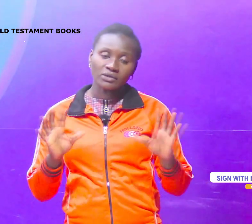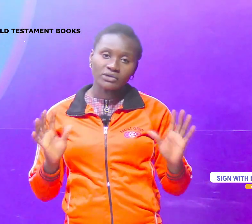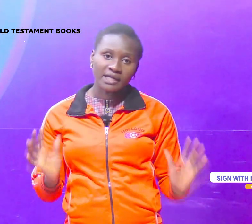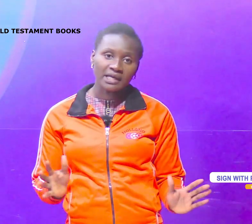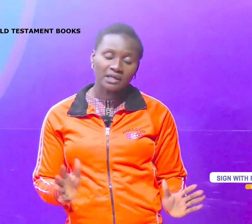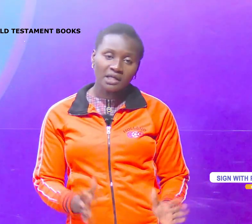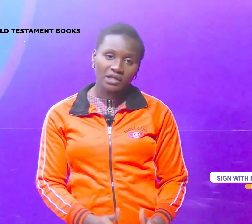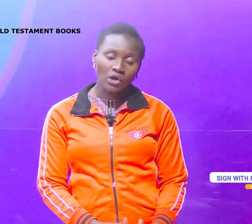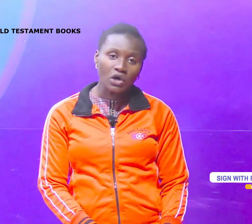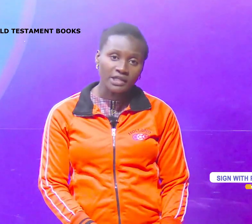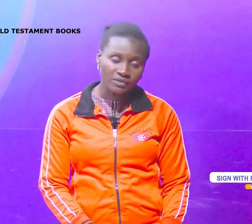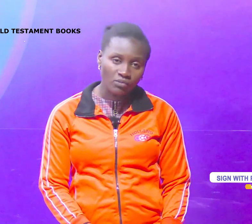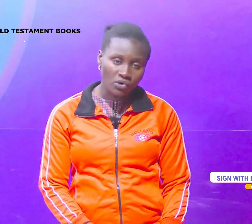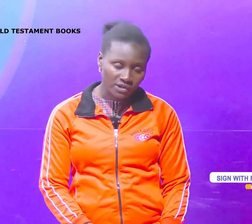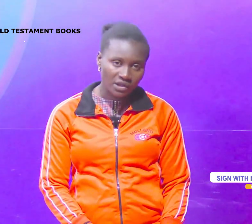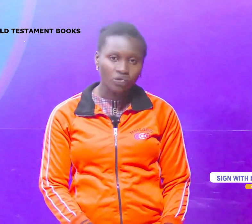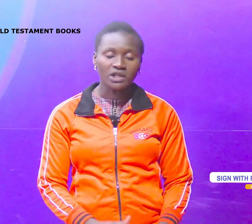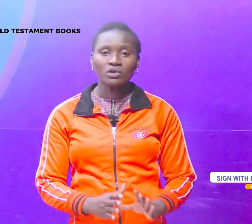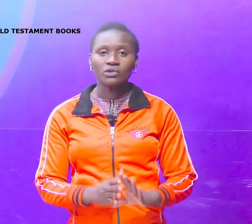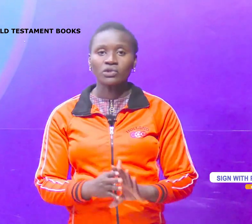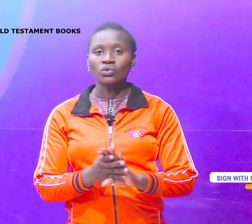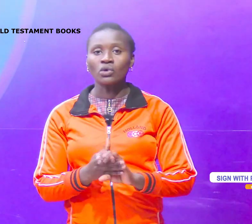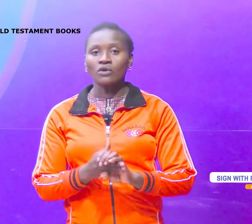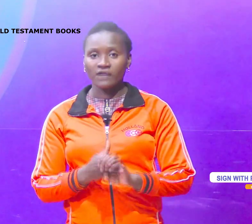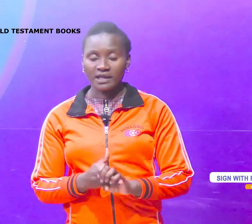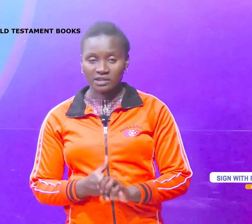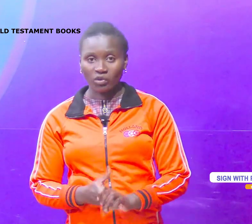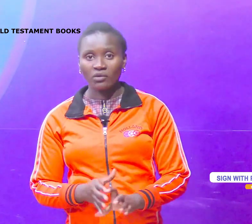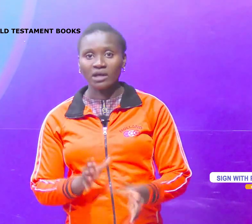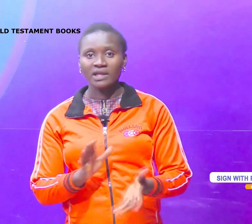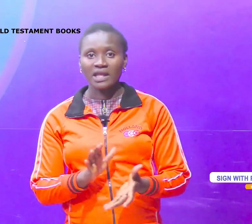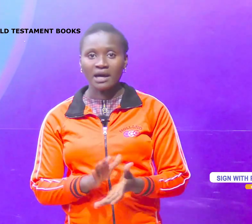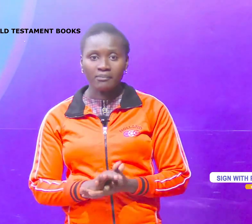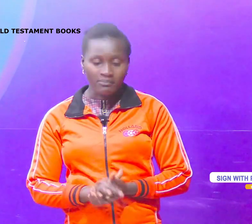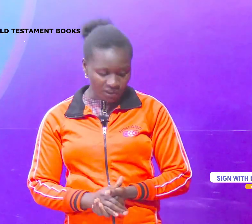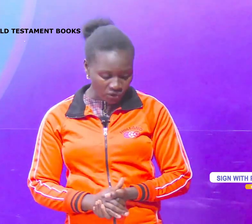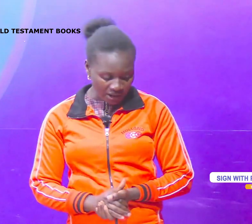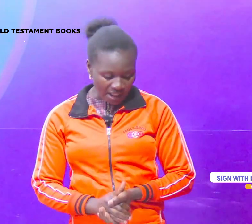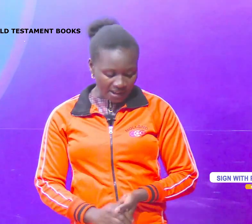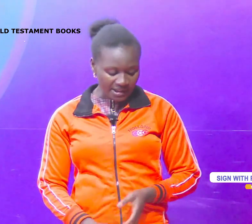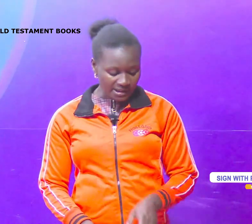sign. In all these books, you need also to finger spell whenever they are mentioned. This is